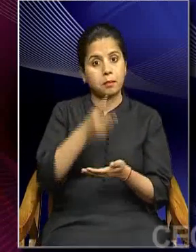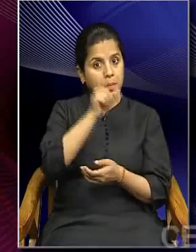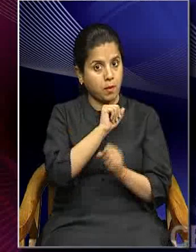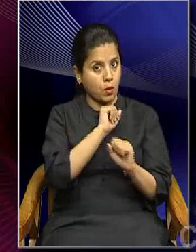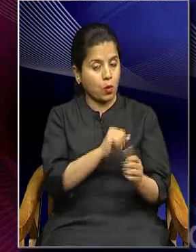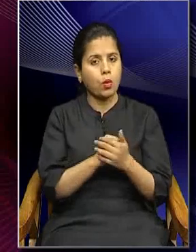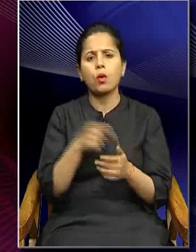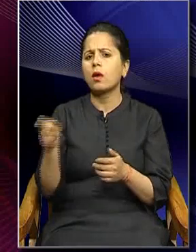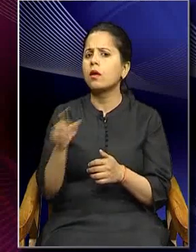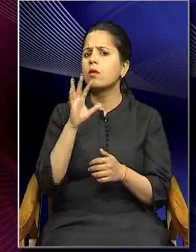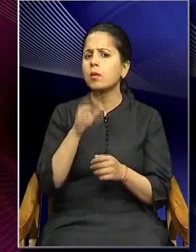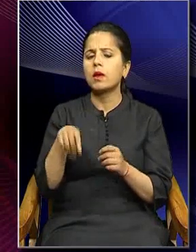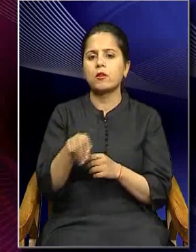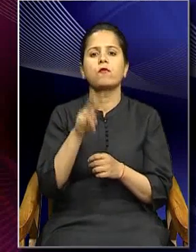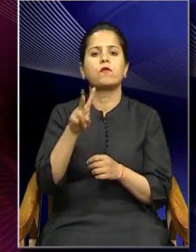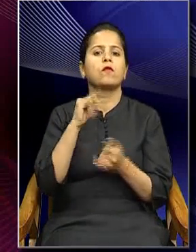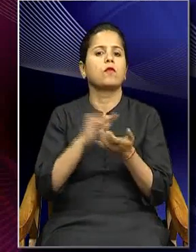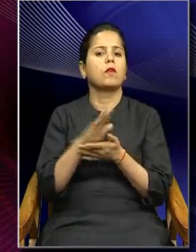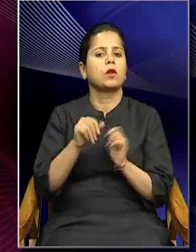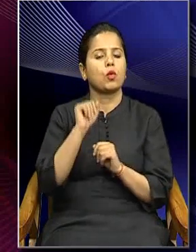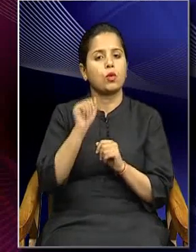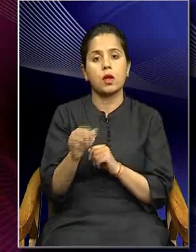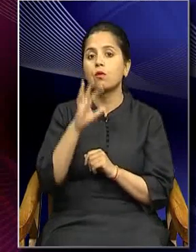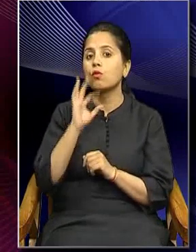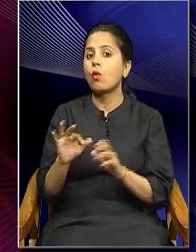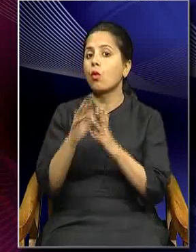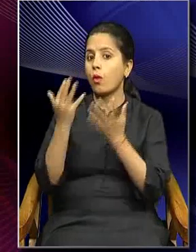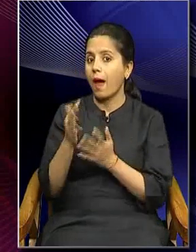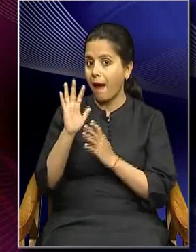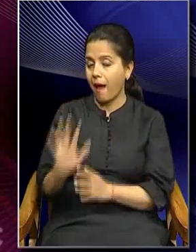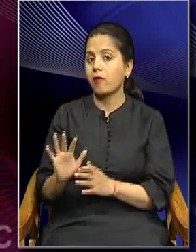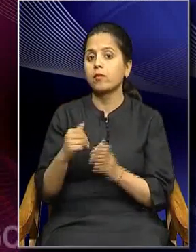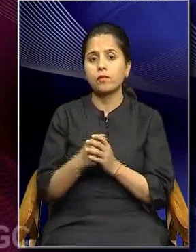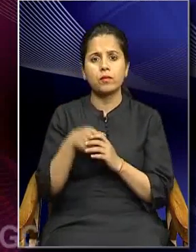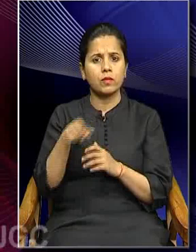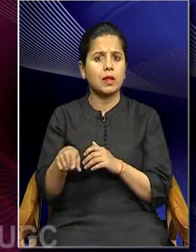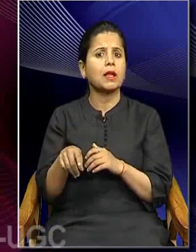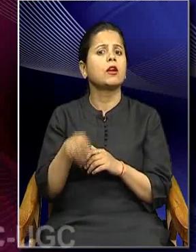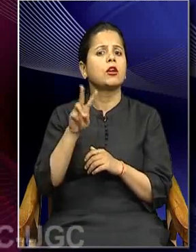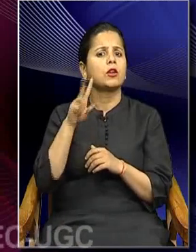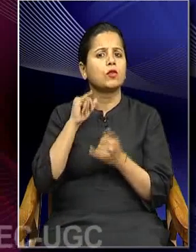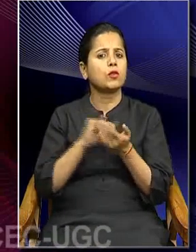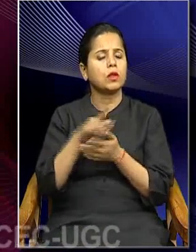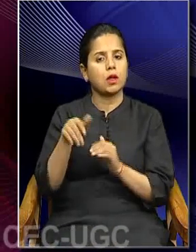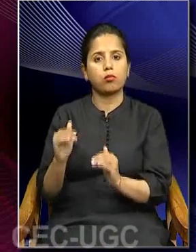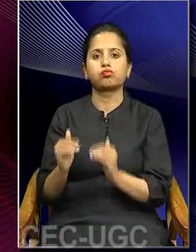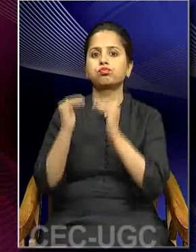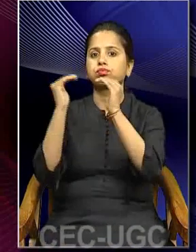of the Vaiśeṣikas. The Vaiśeṣikas uphold realism